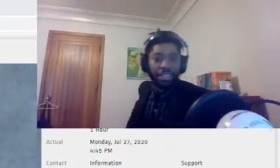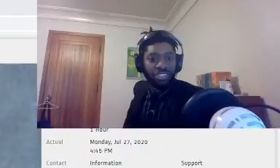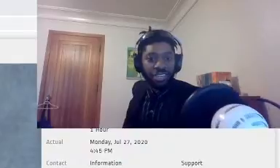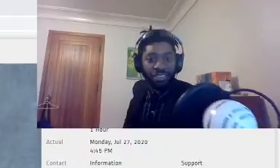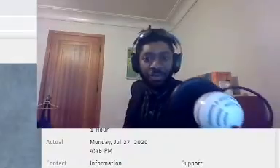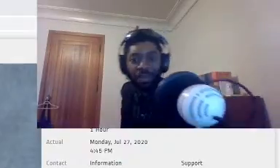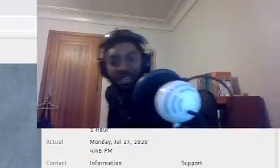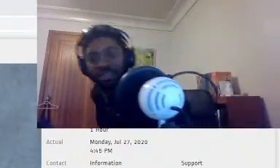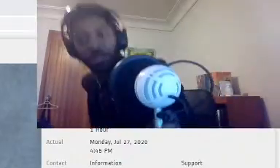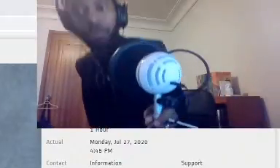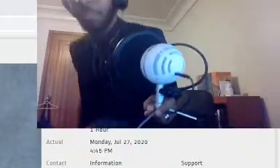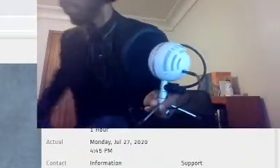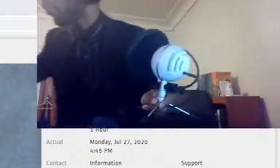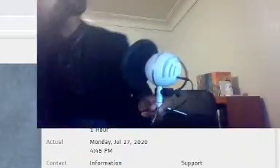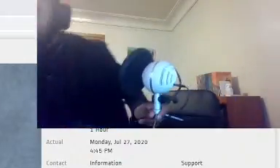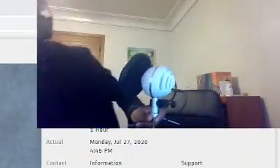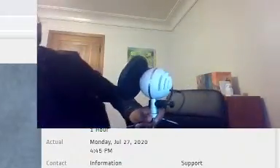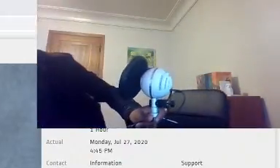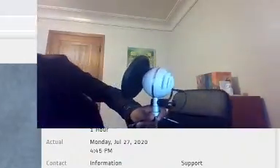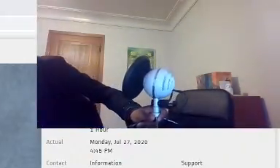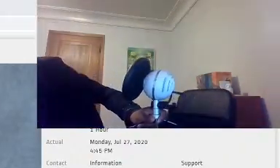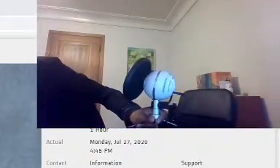I'm glad that you guys all made it, though.